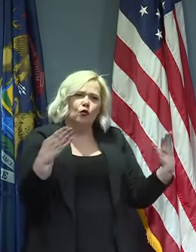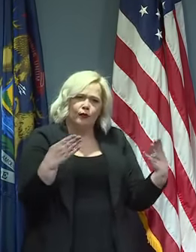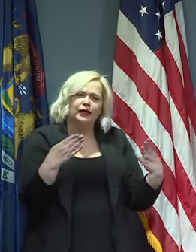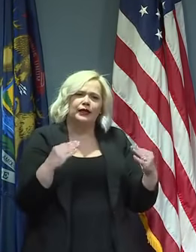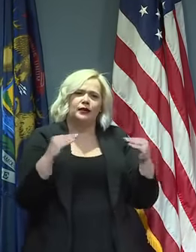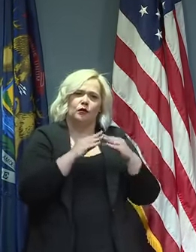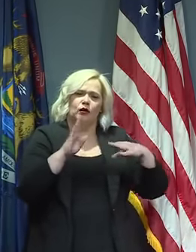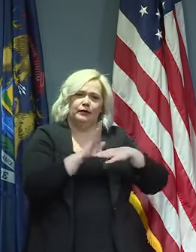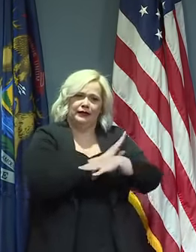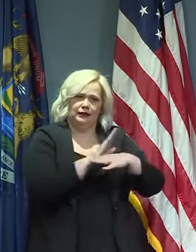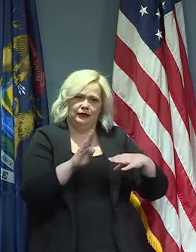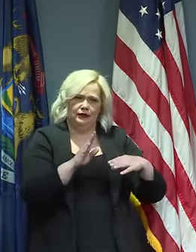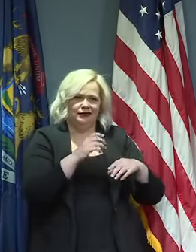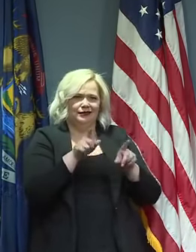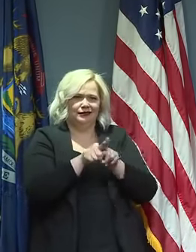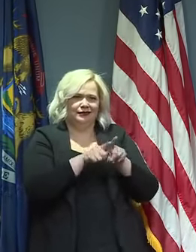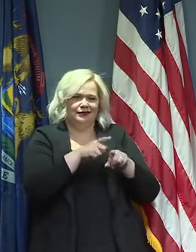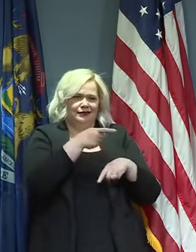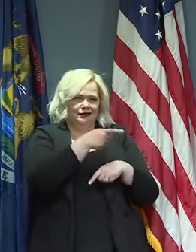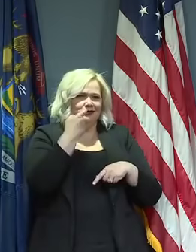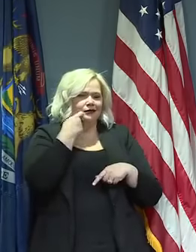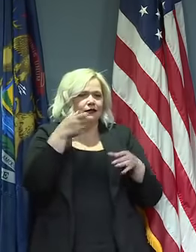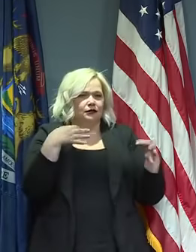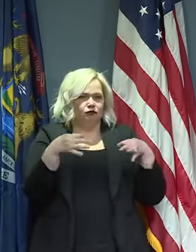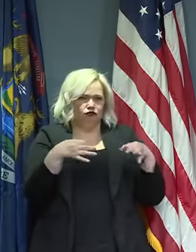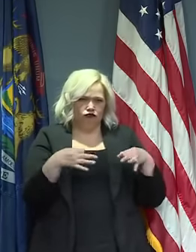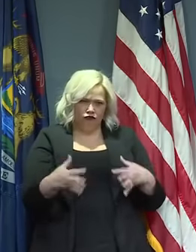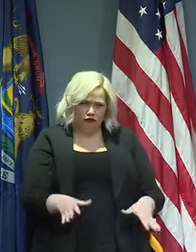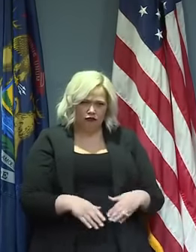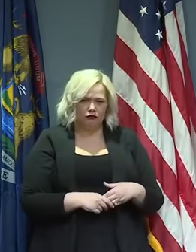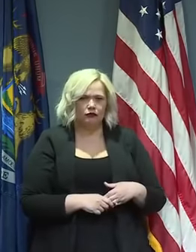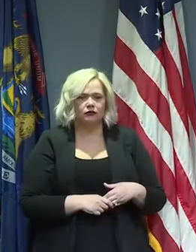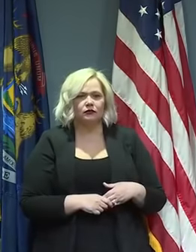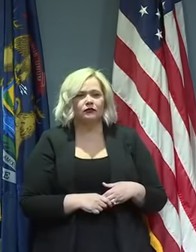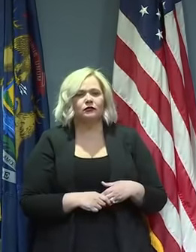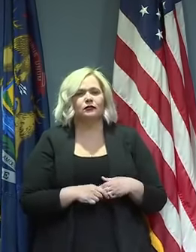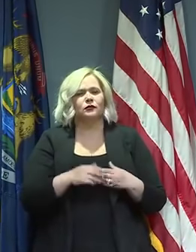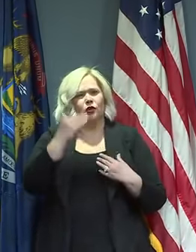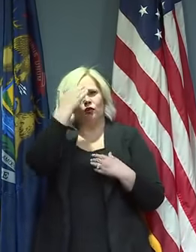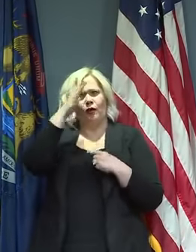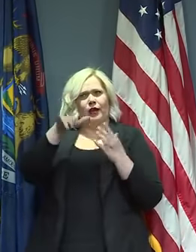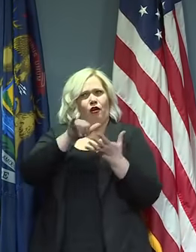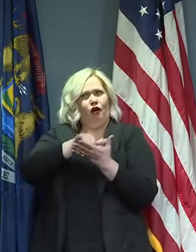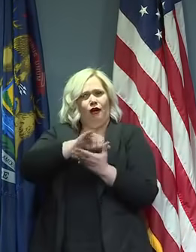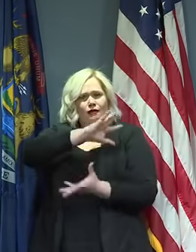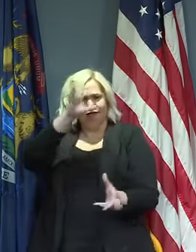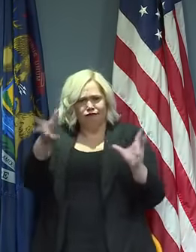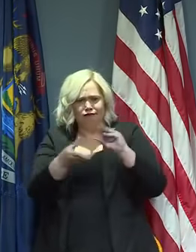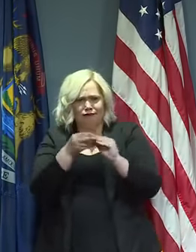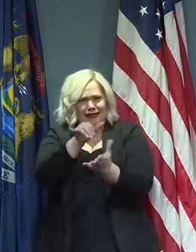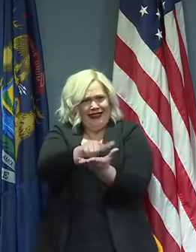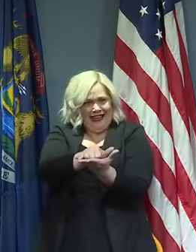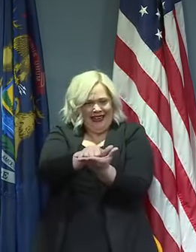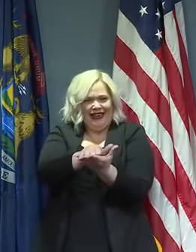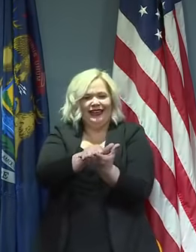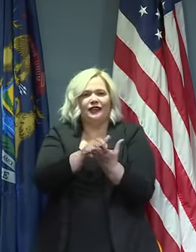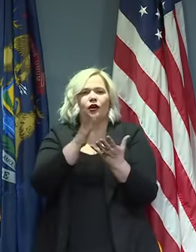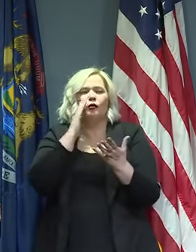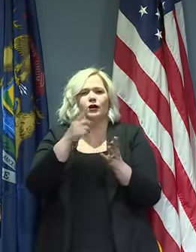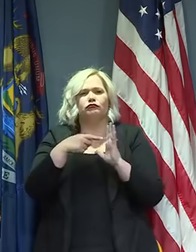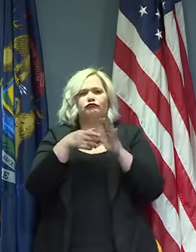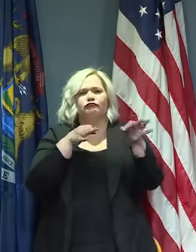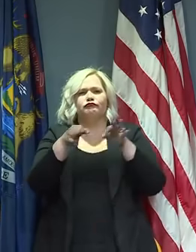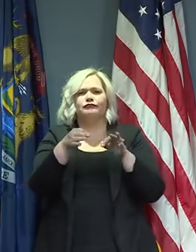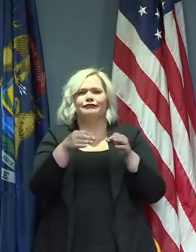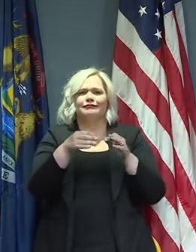economic activity, as she described. And so with that as background and a broad framing, we're going to provide a bit of color and depth on what I